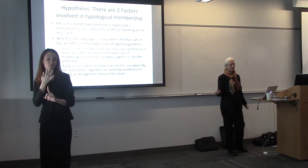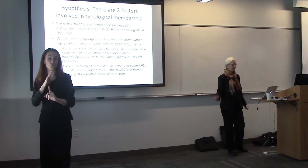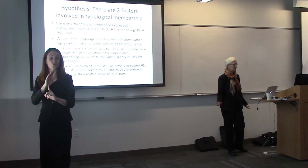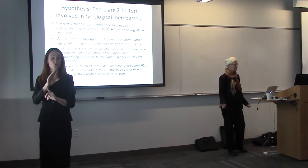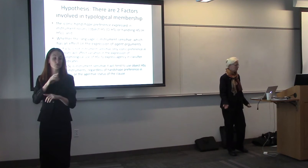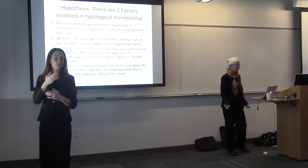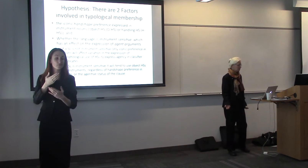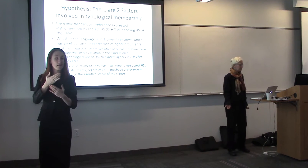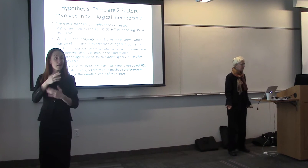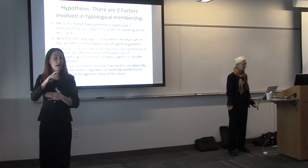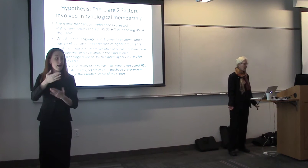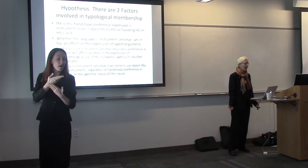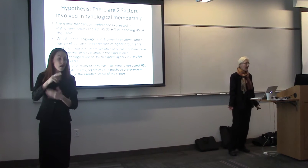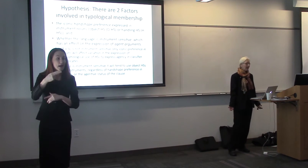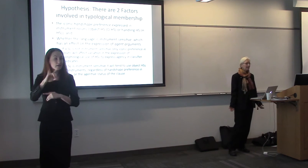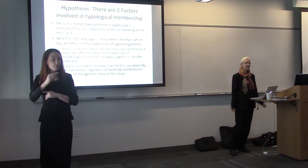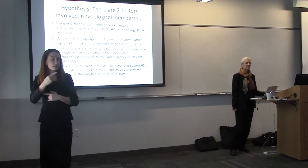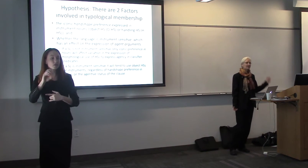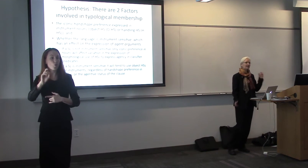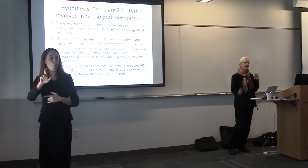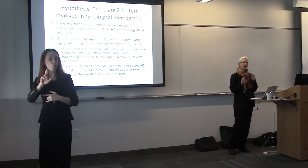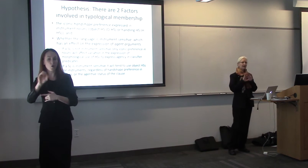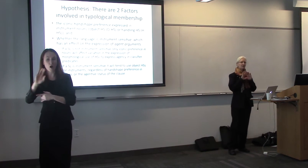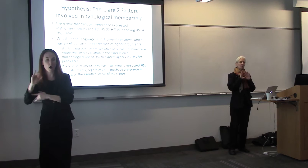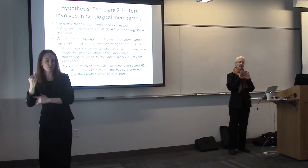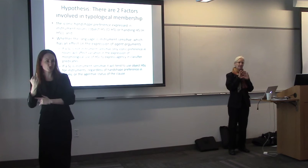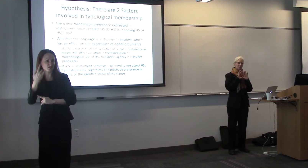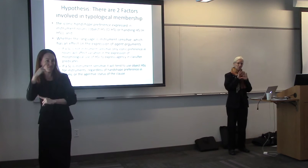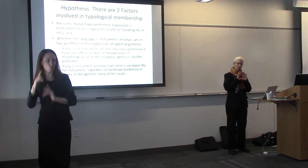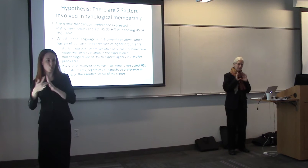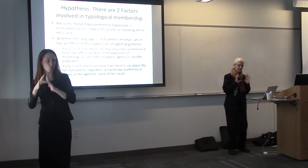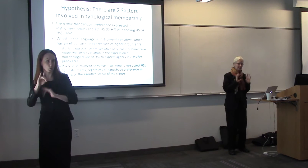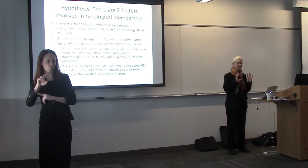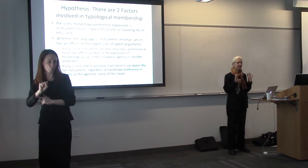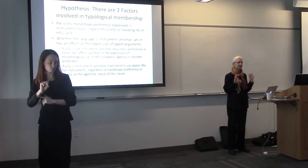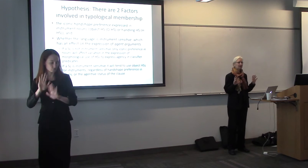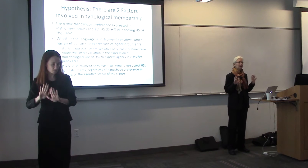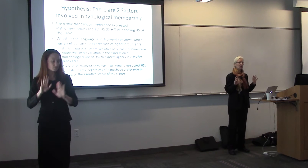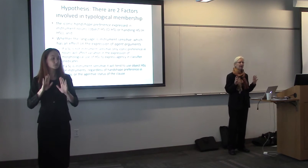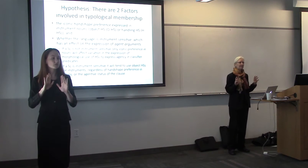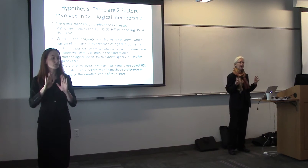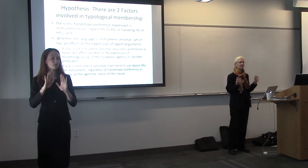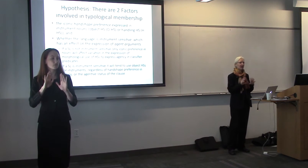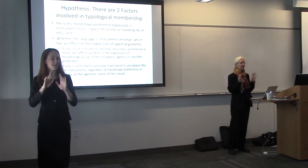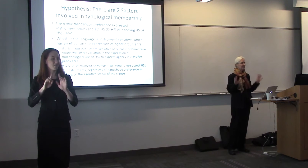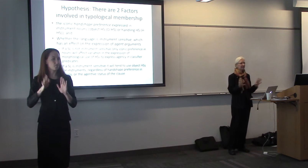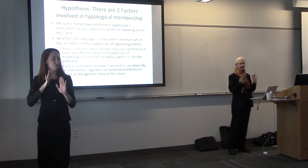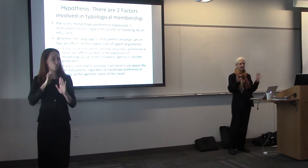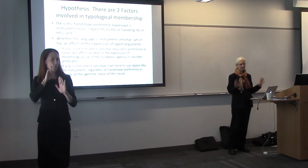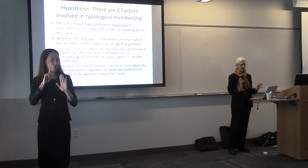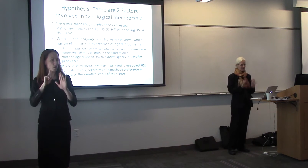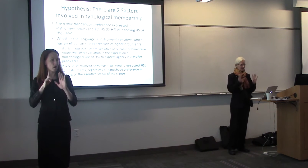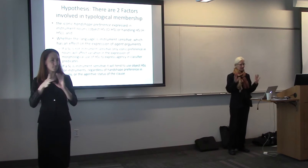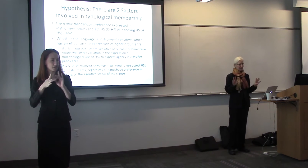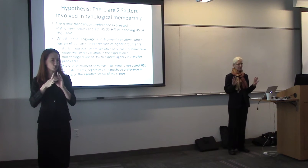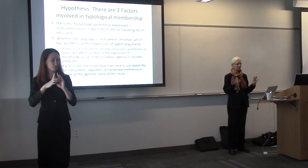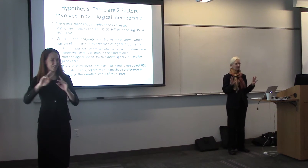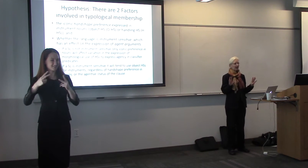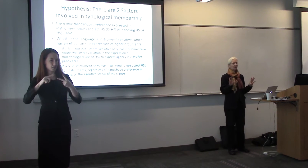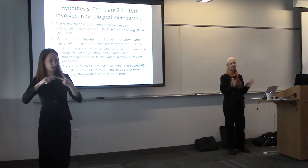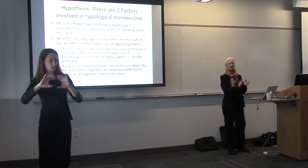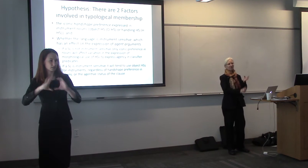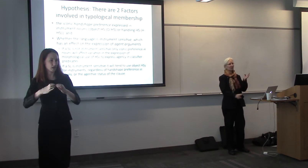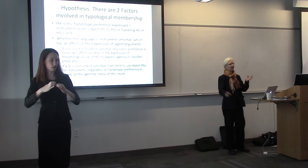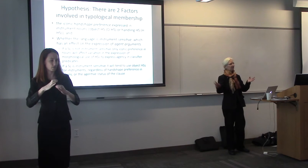object handshakes for tools. And then I kind of wanted to articulate clearly what I meant by the second set